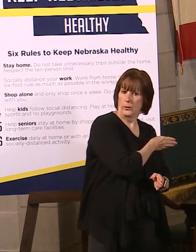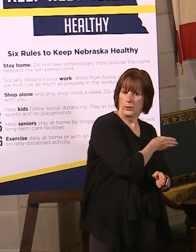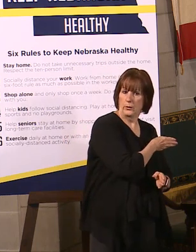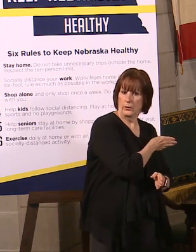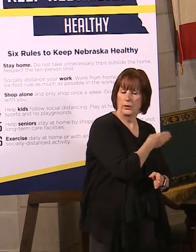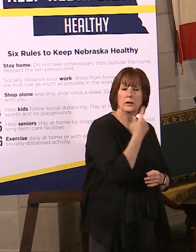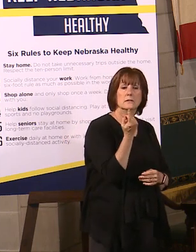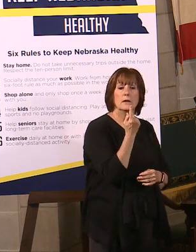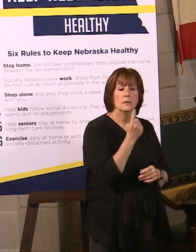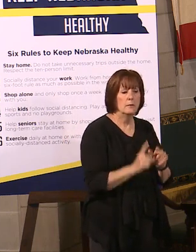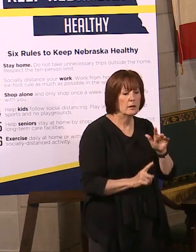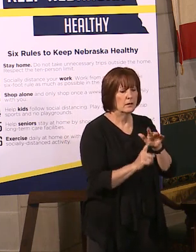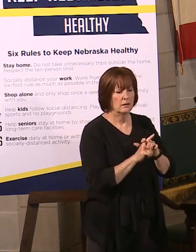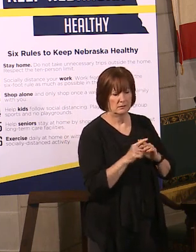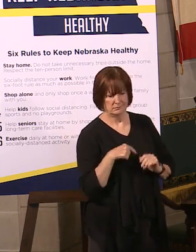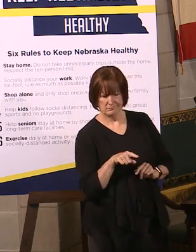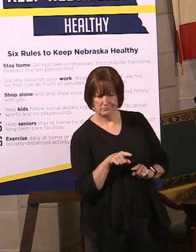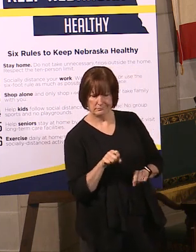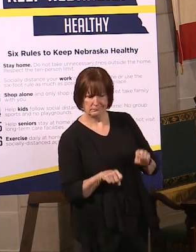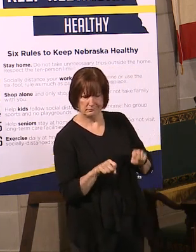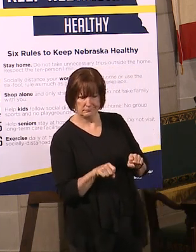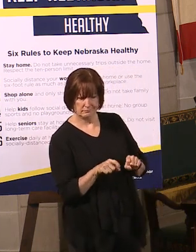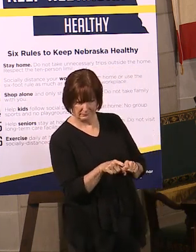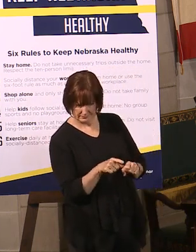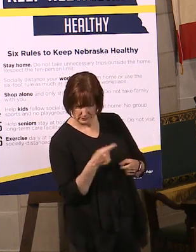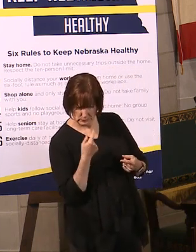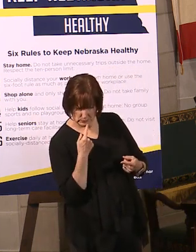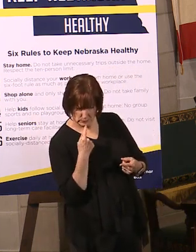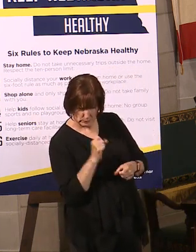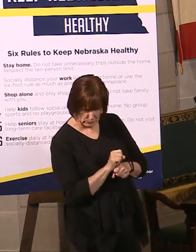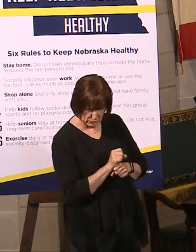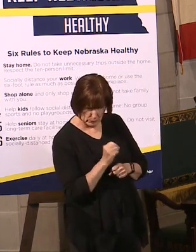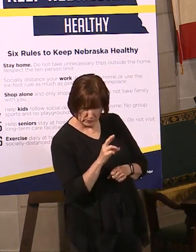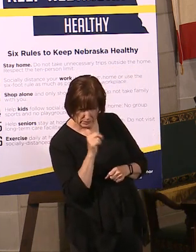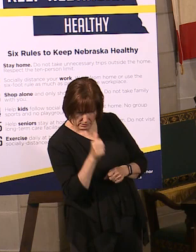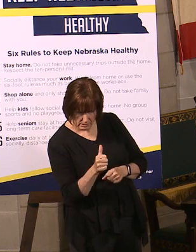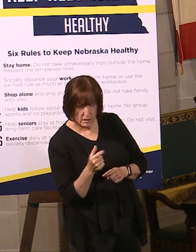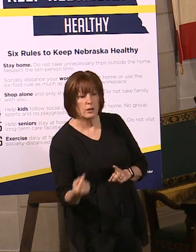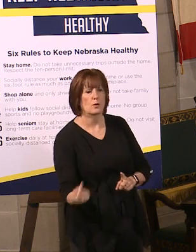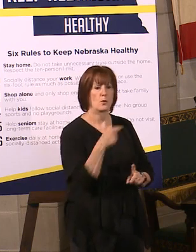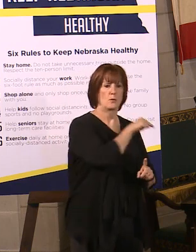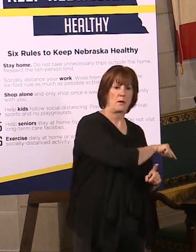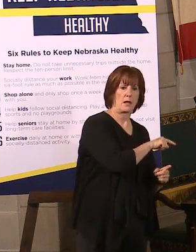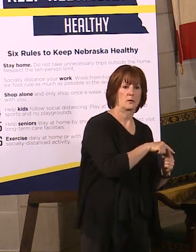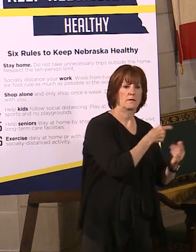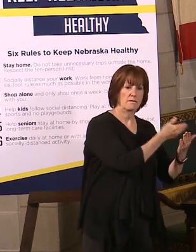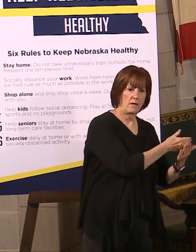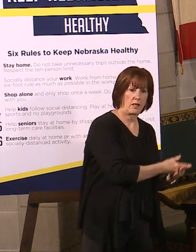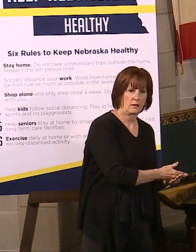that would come up that would have us question whether or not it was working, we would go back to that validation process.